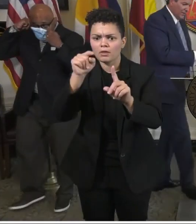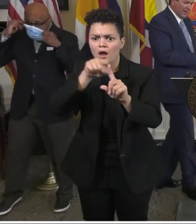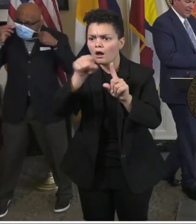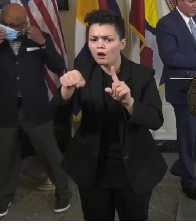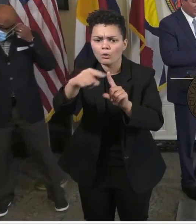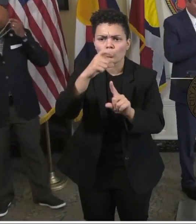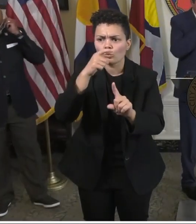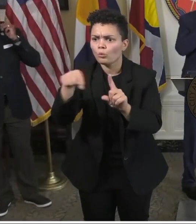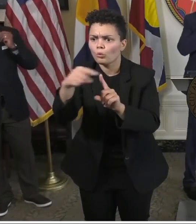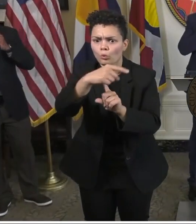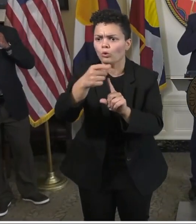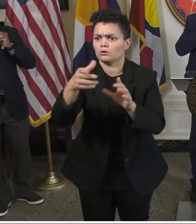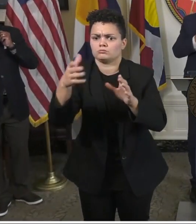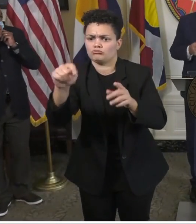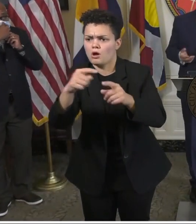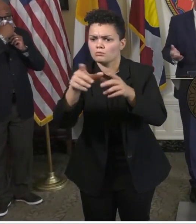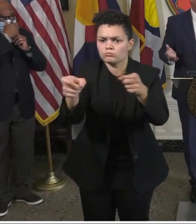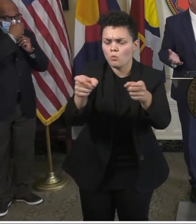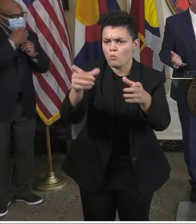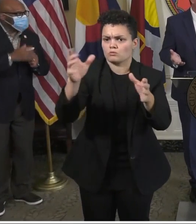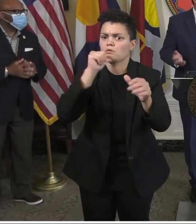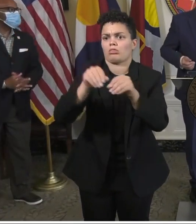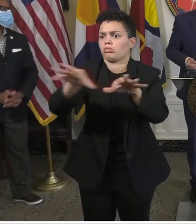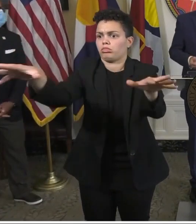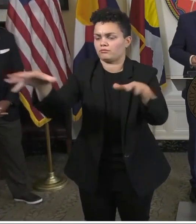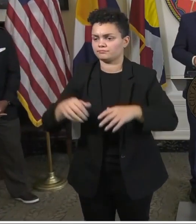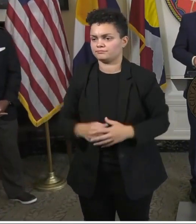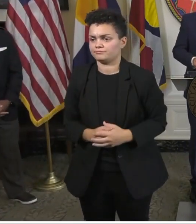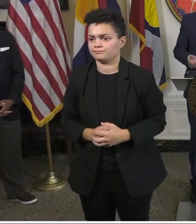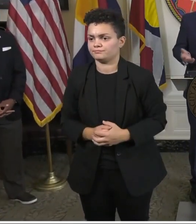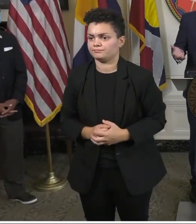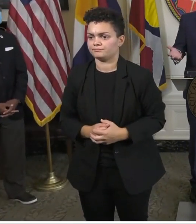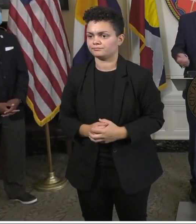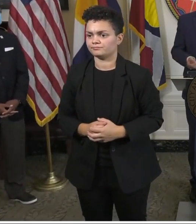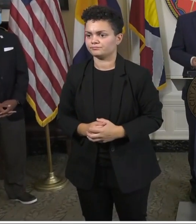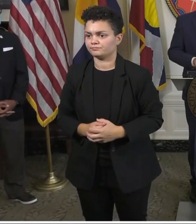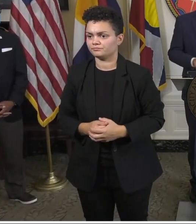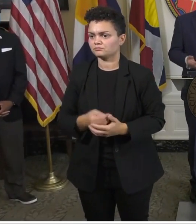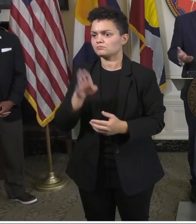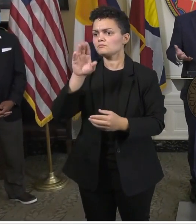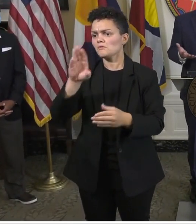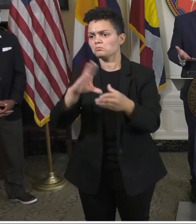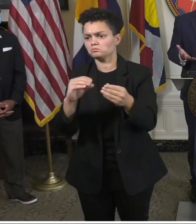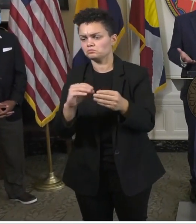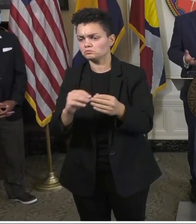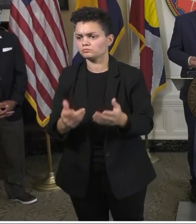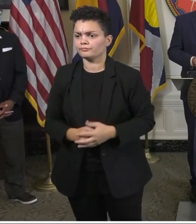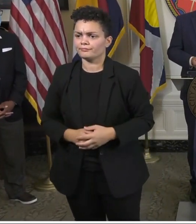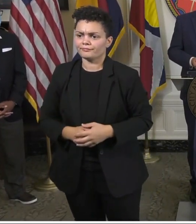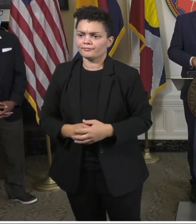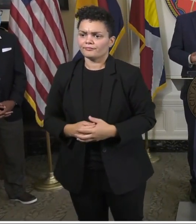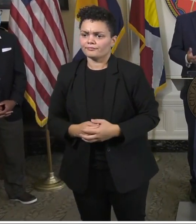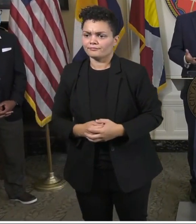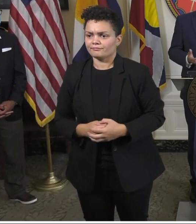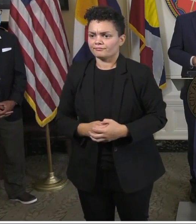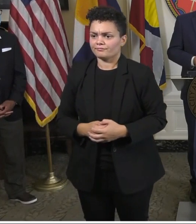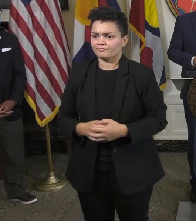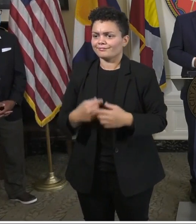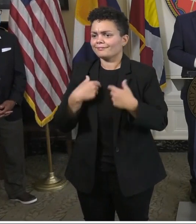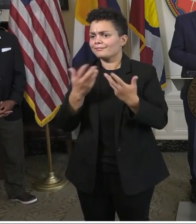Thank you. I would only add that, you know, there's no one department, there's no one government, if you will, that is going to handle this without a